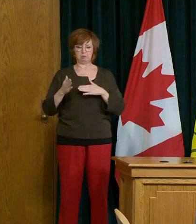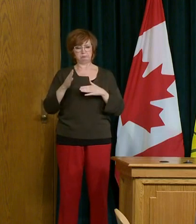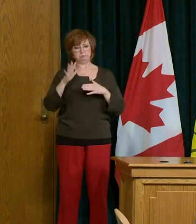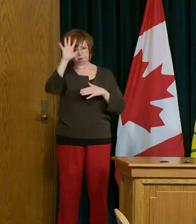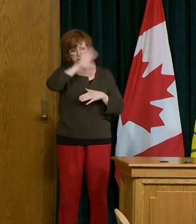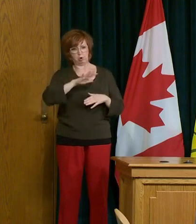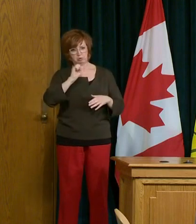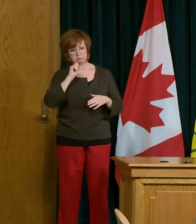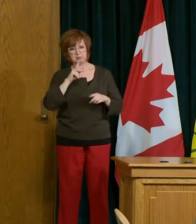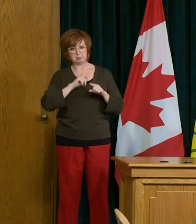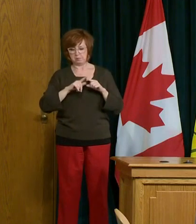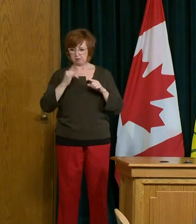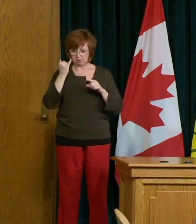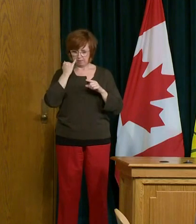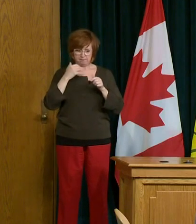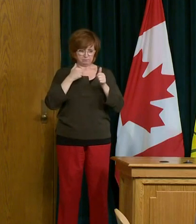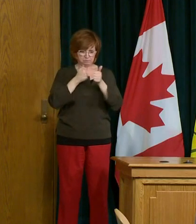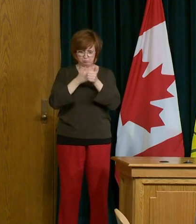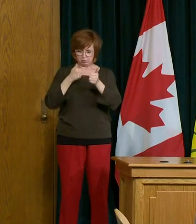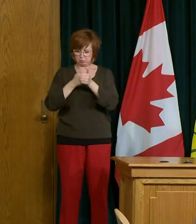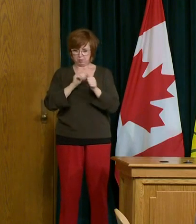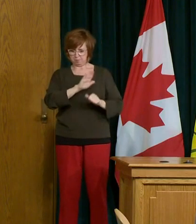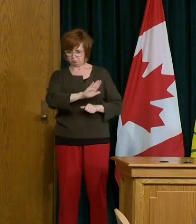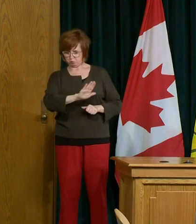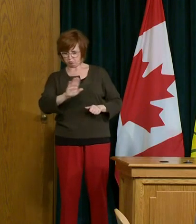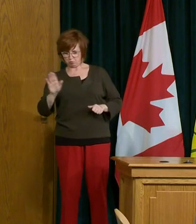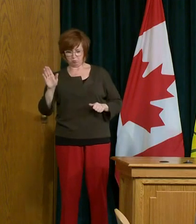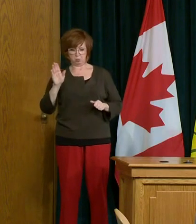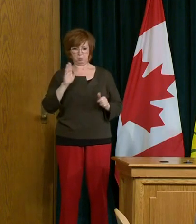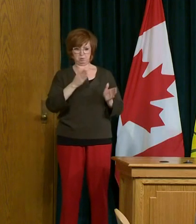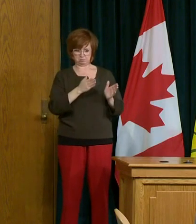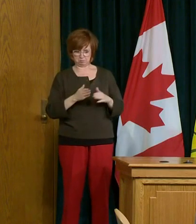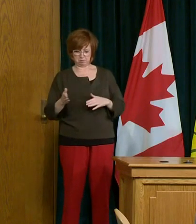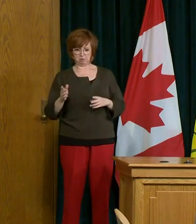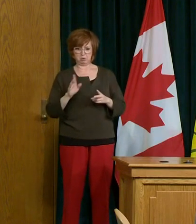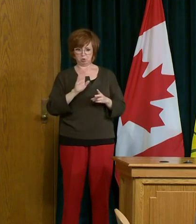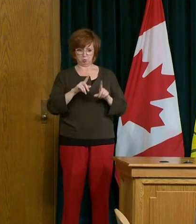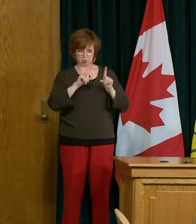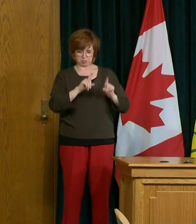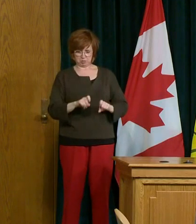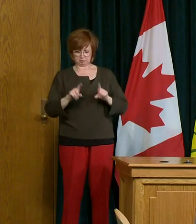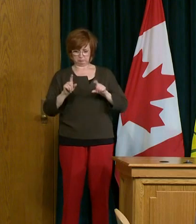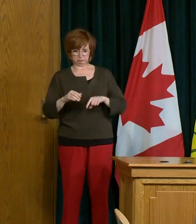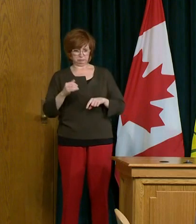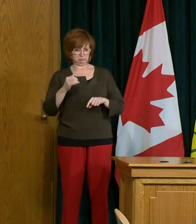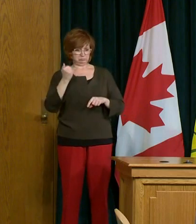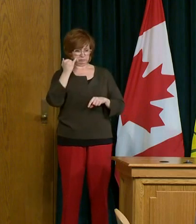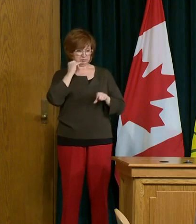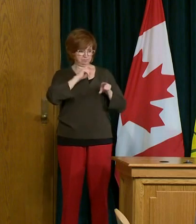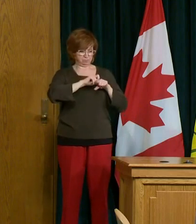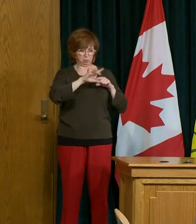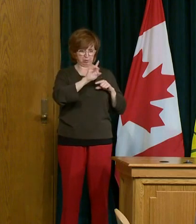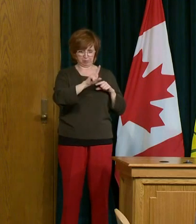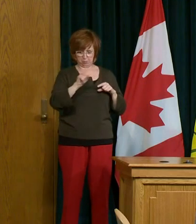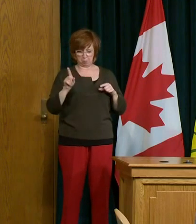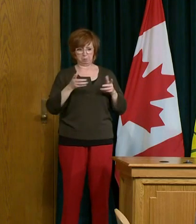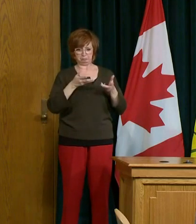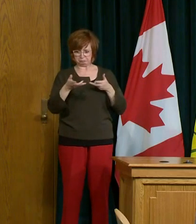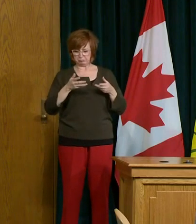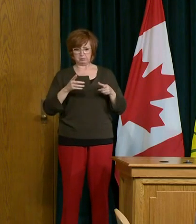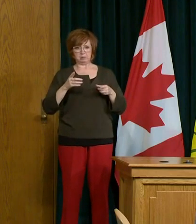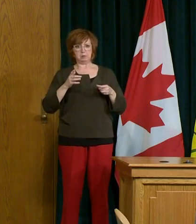Saskatchewan. I think it is very gratifying to see that we have, for the most part, suppressed